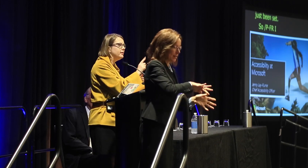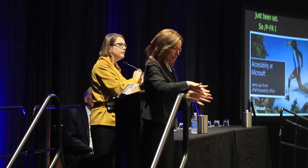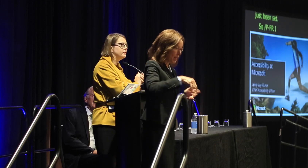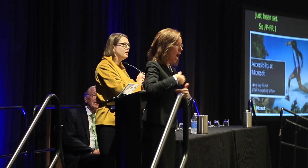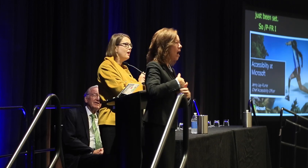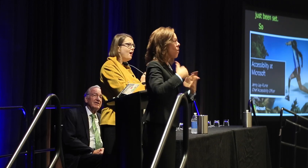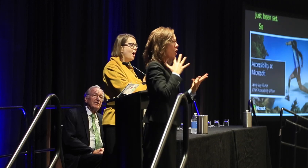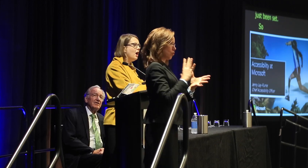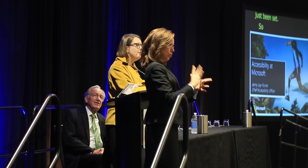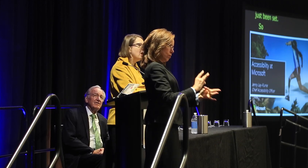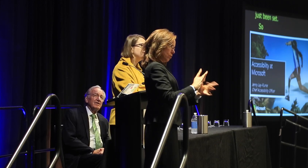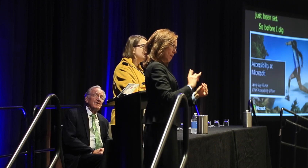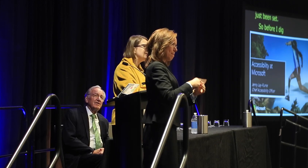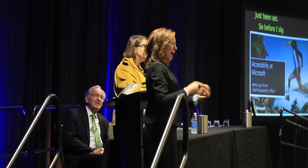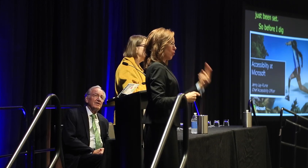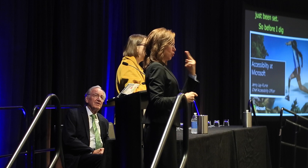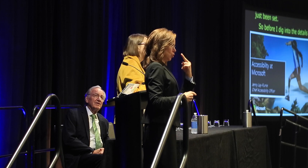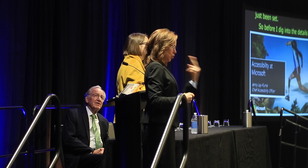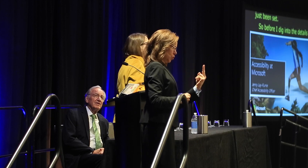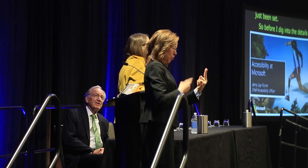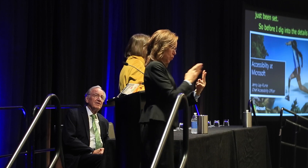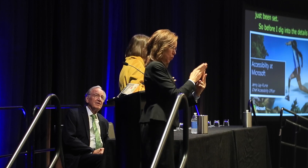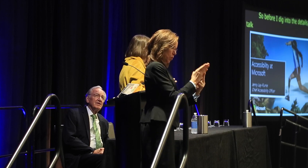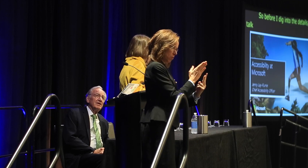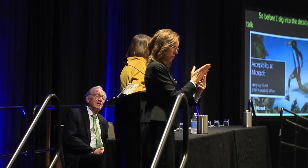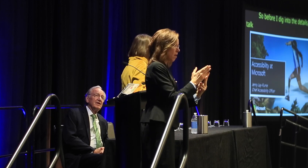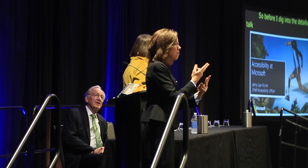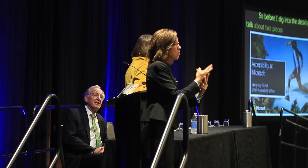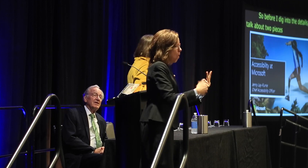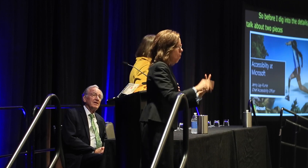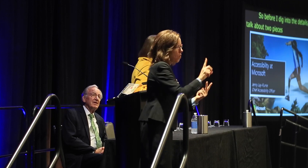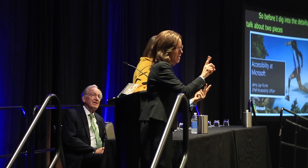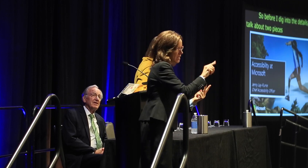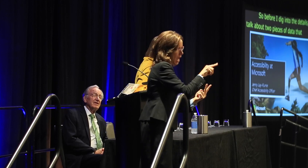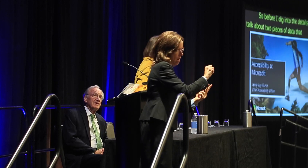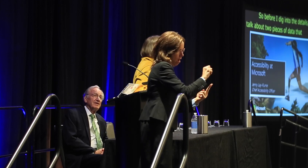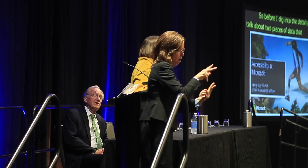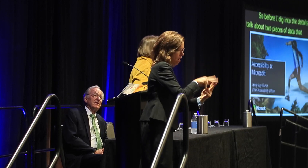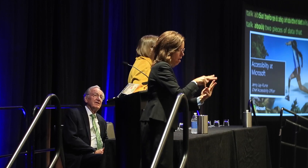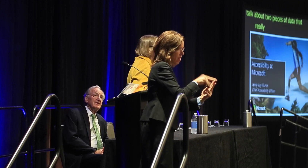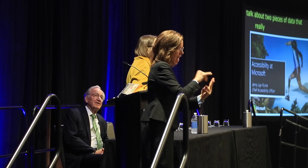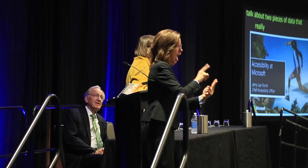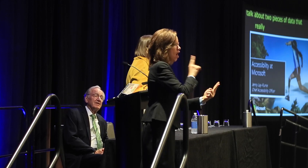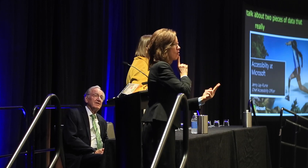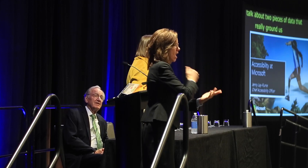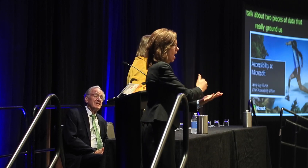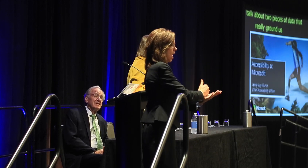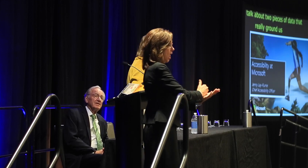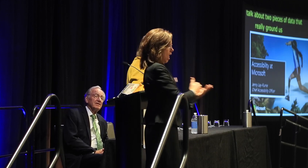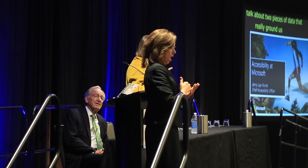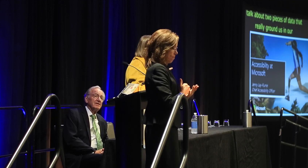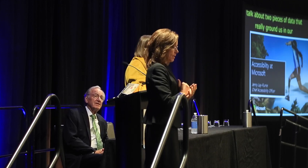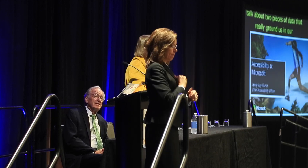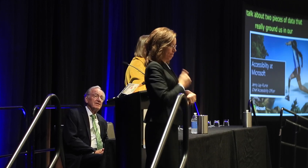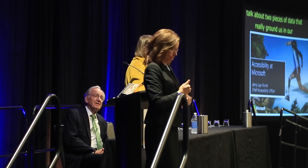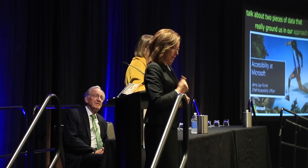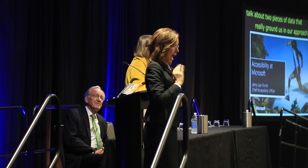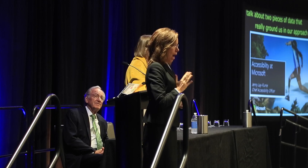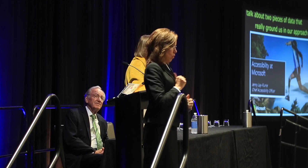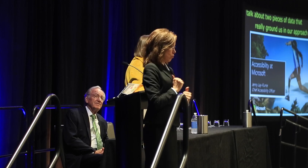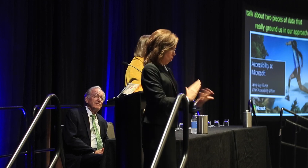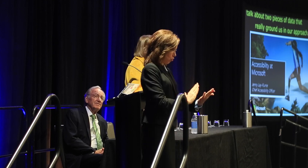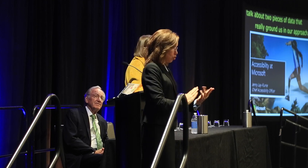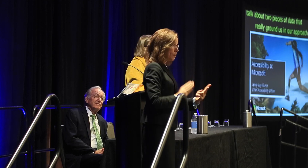two pieces of data that really grounds us in our approach.